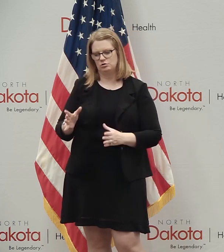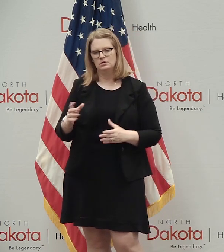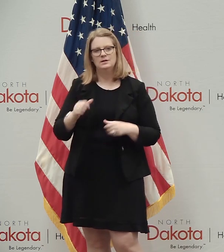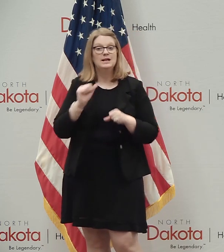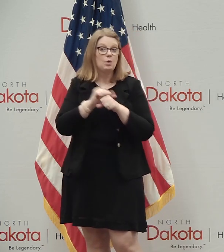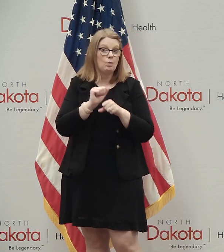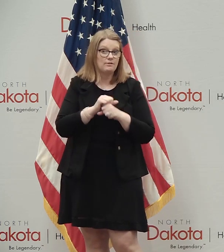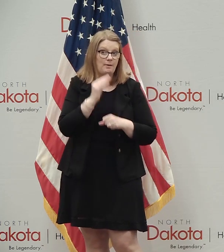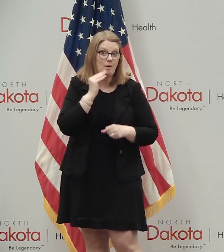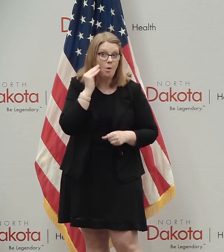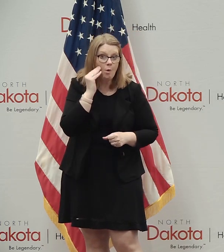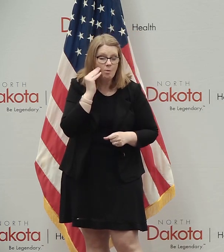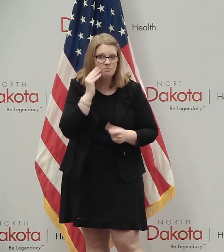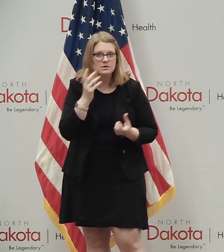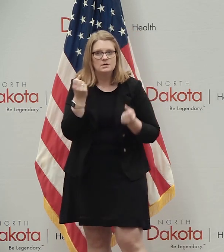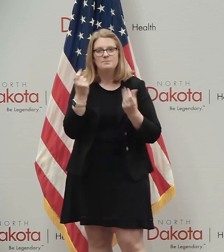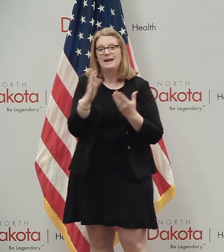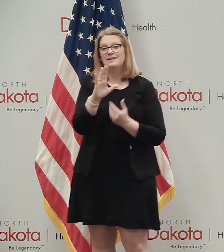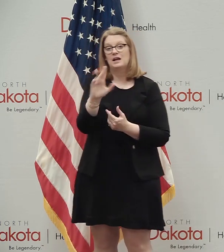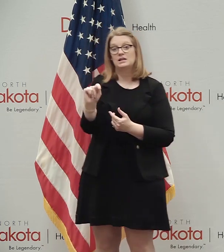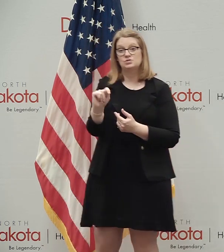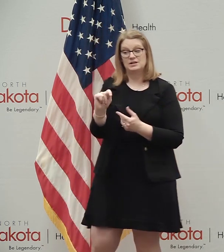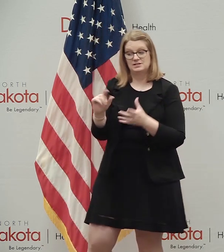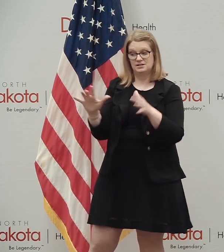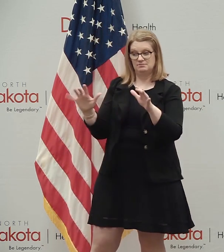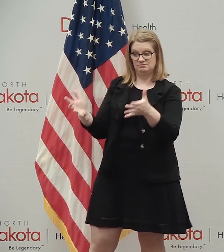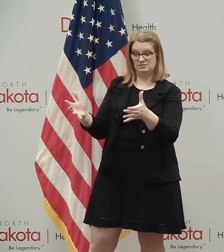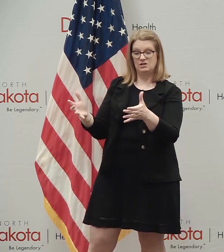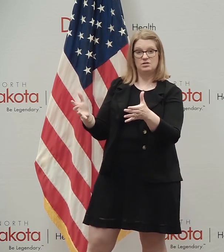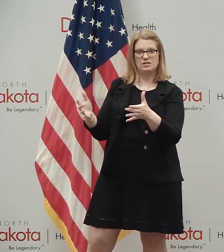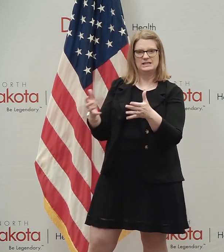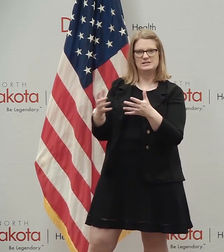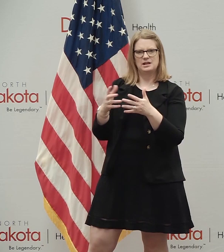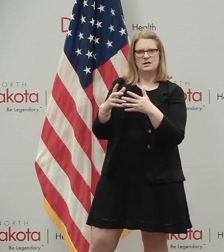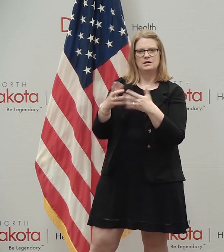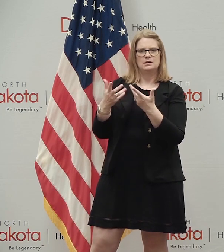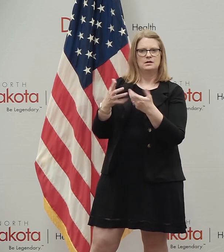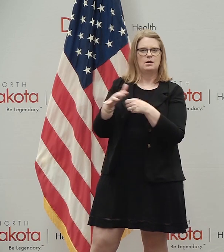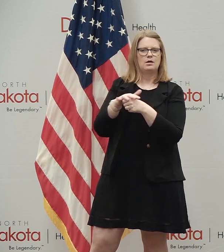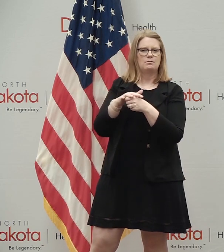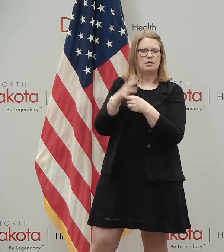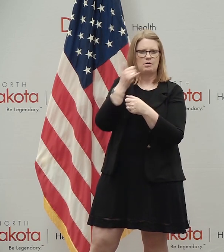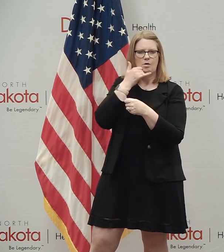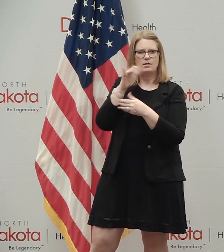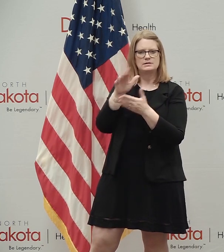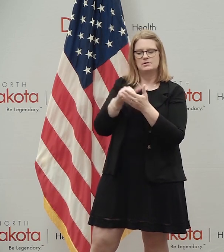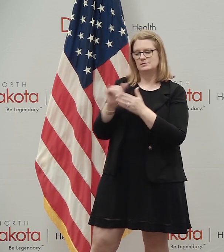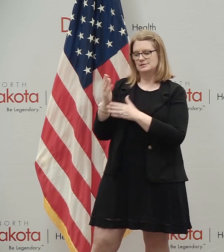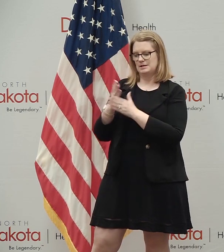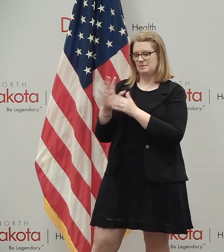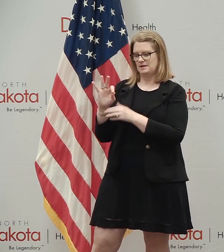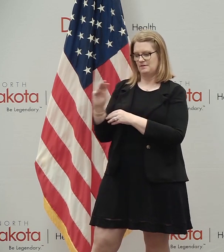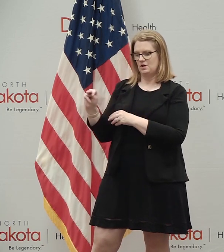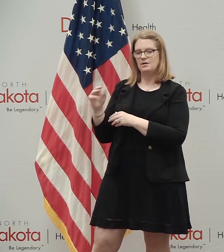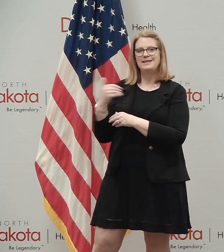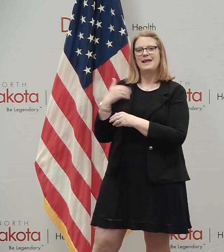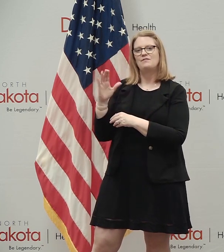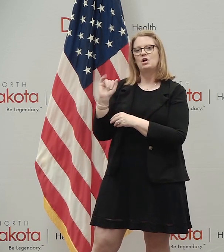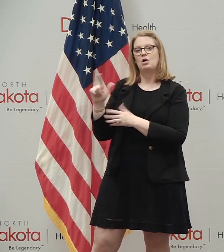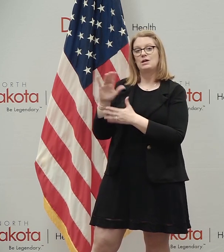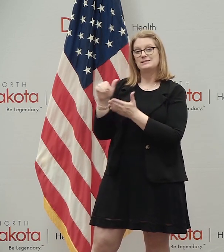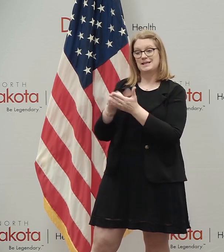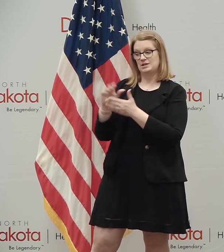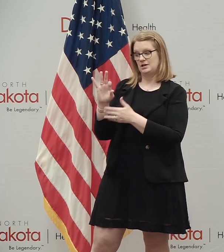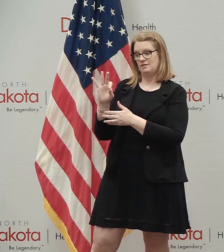from home, because a lot of the contact tracing we're doing like a distributed remote call center. Some places like Fargo they've actually got a call center in